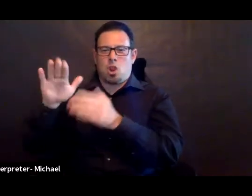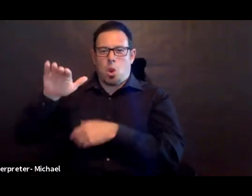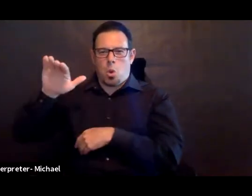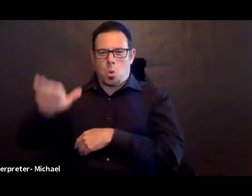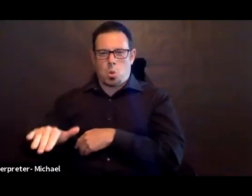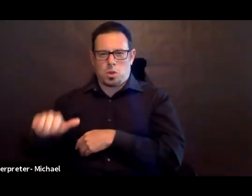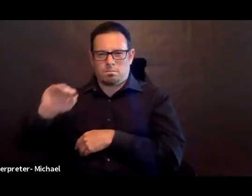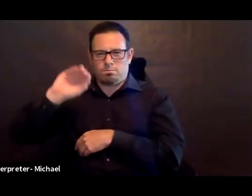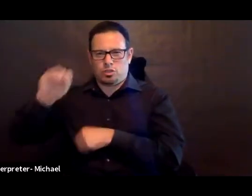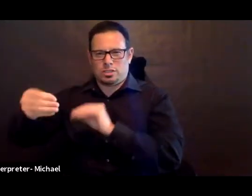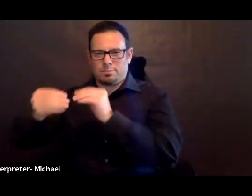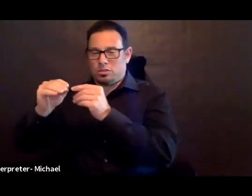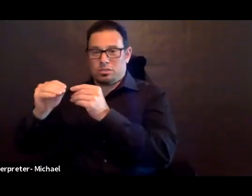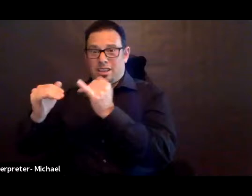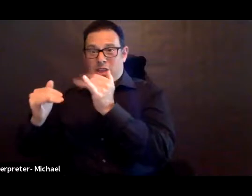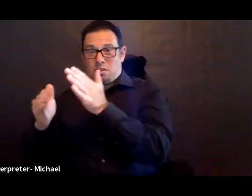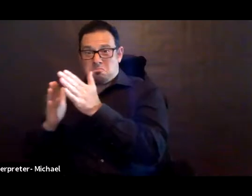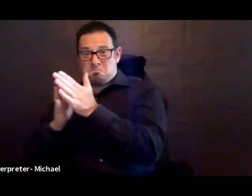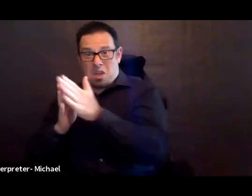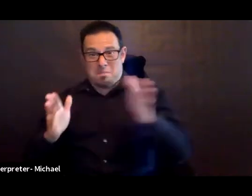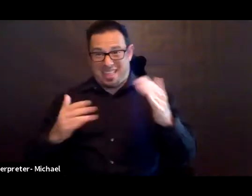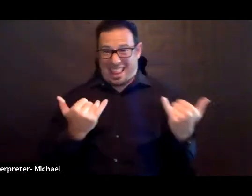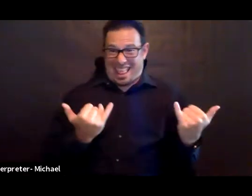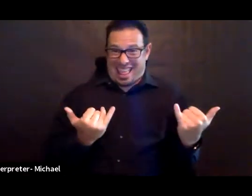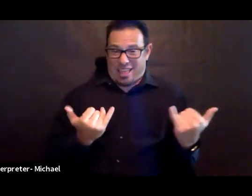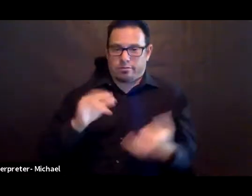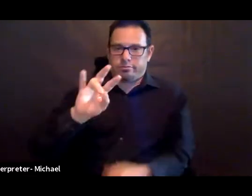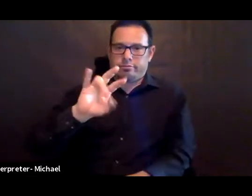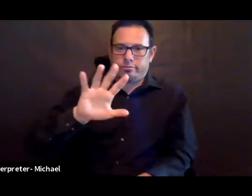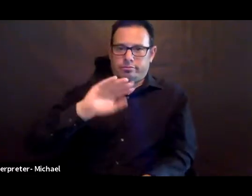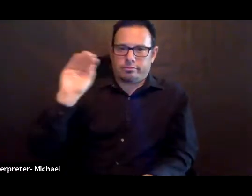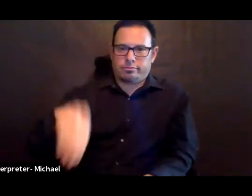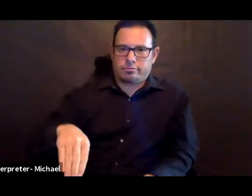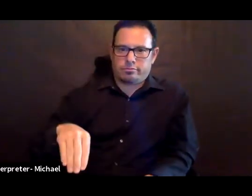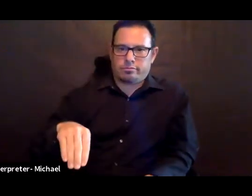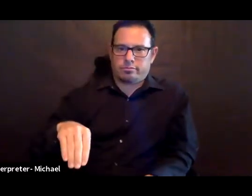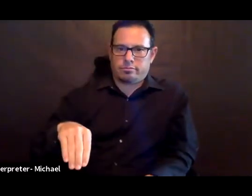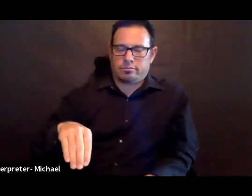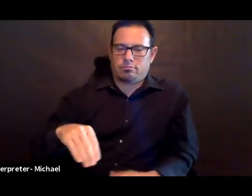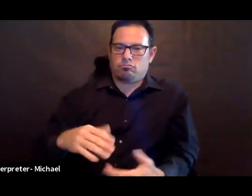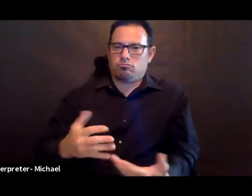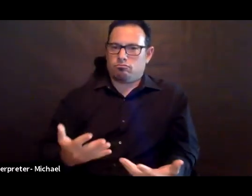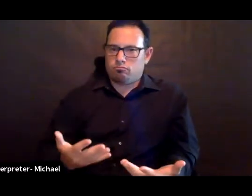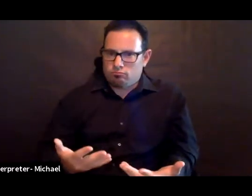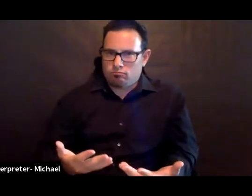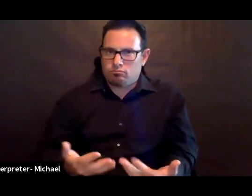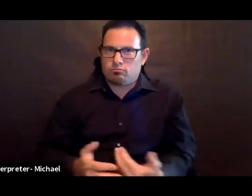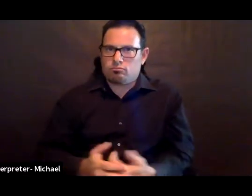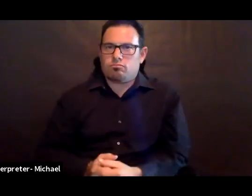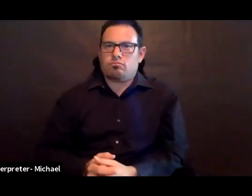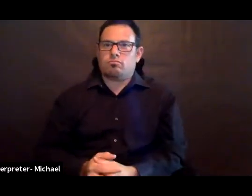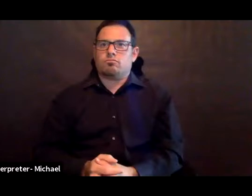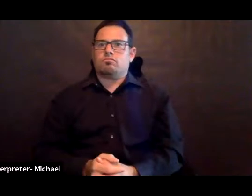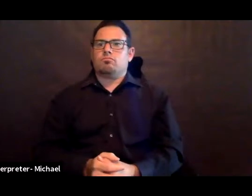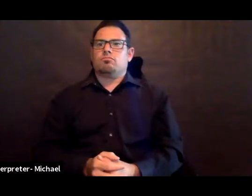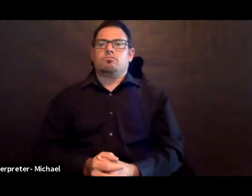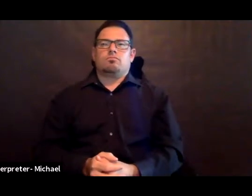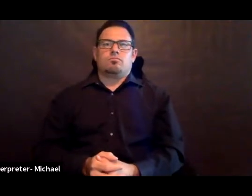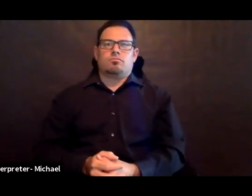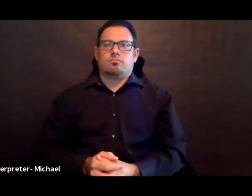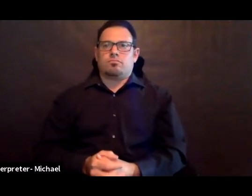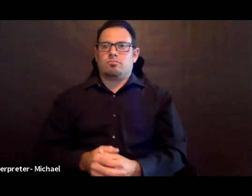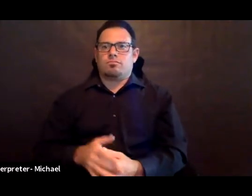that overall, this particular variant is taking over in terms of the proportion